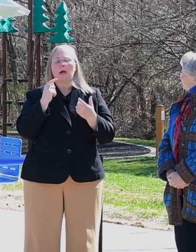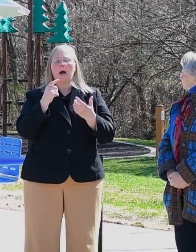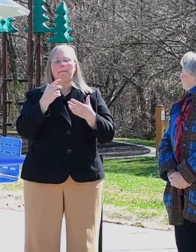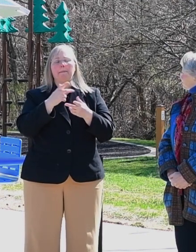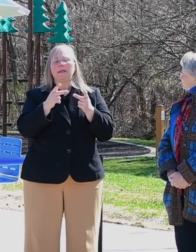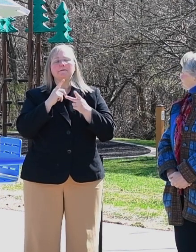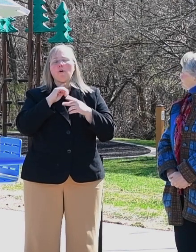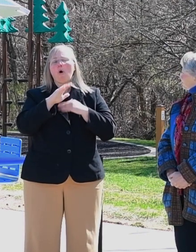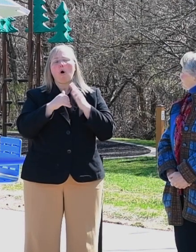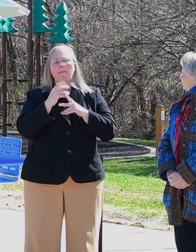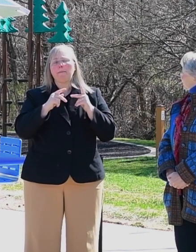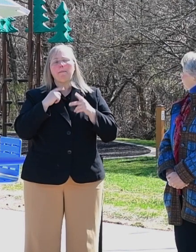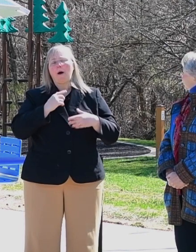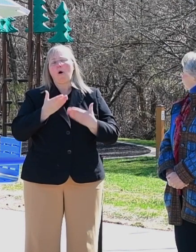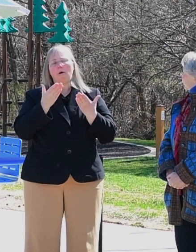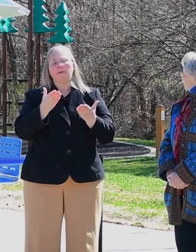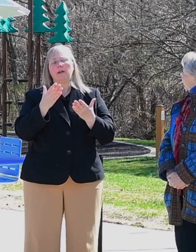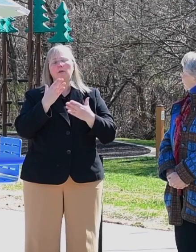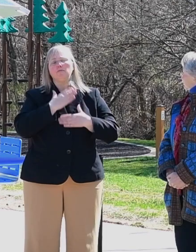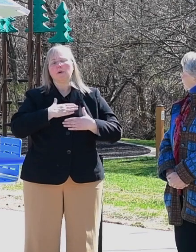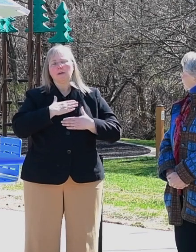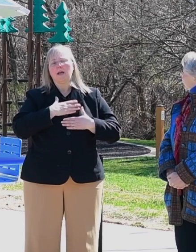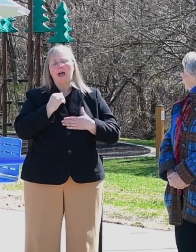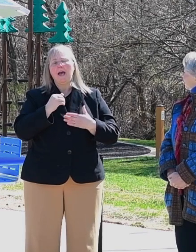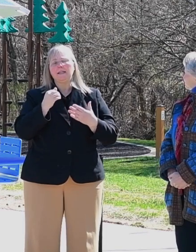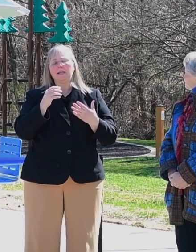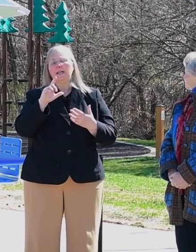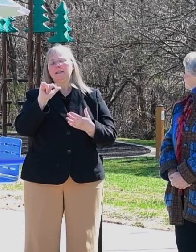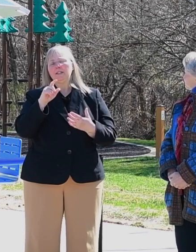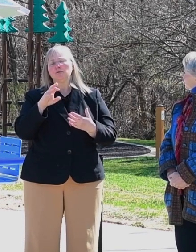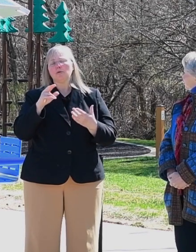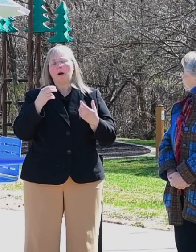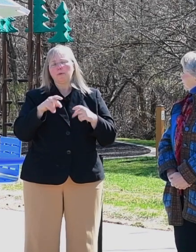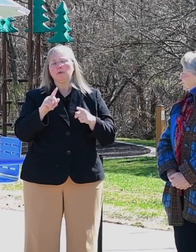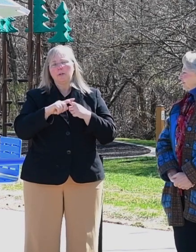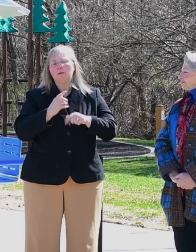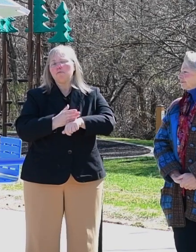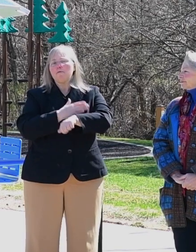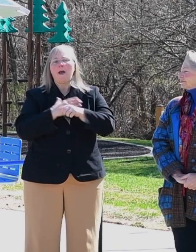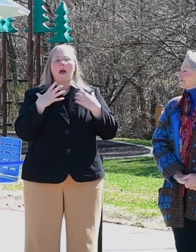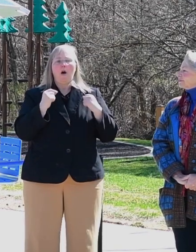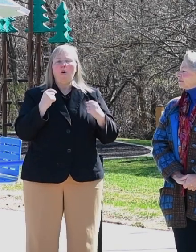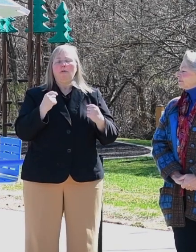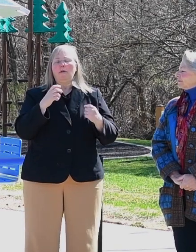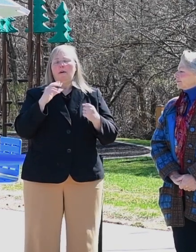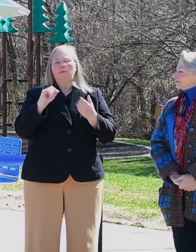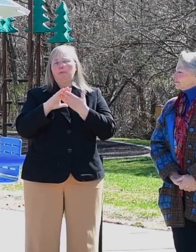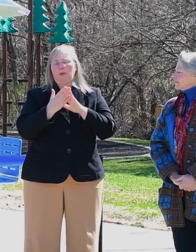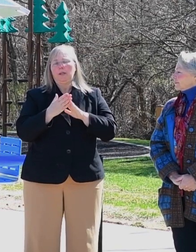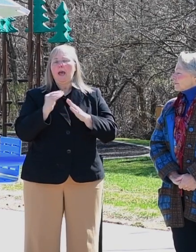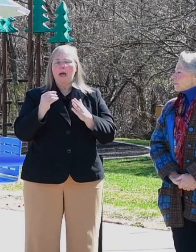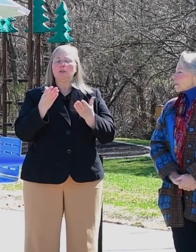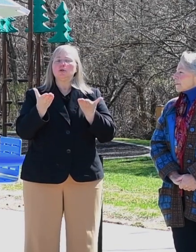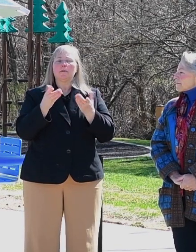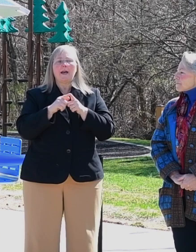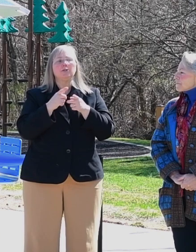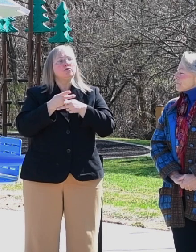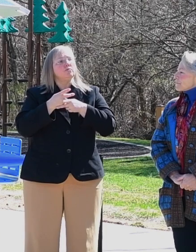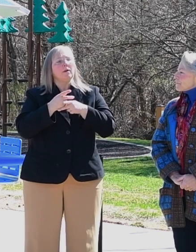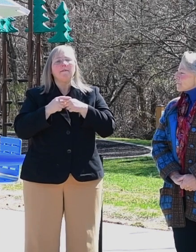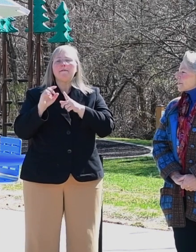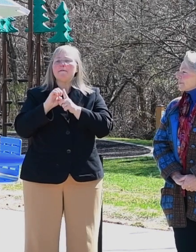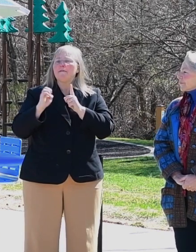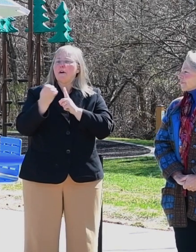delivering recreation and leisure opportunities that improve the health and well-being of the community and serve as stewards of the environment by